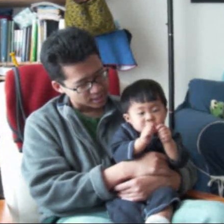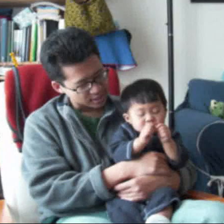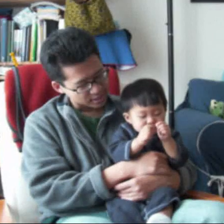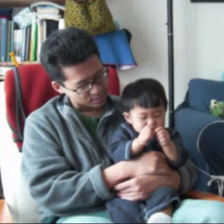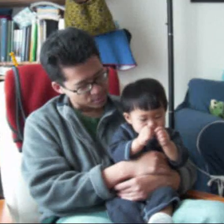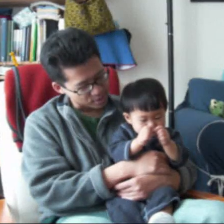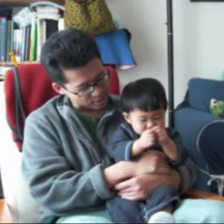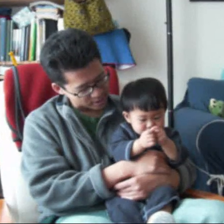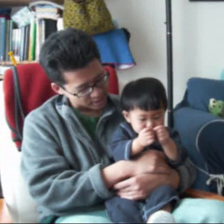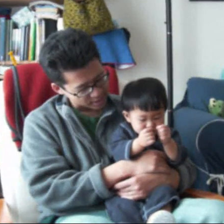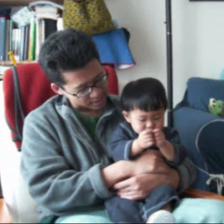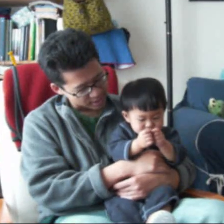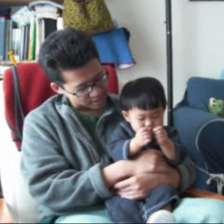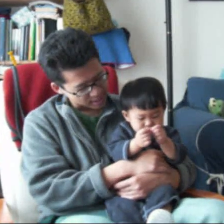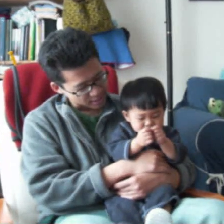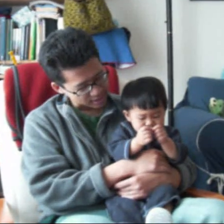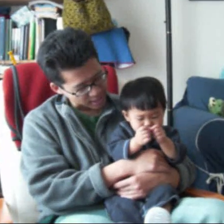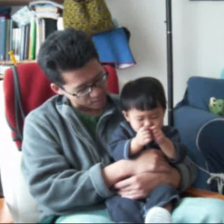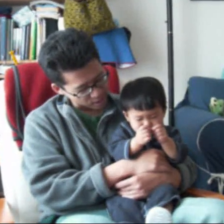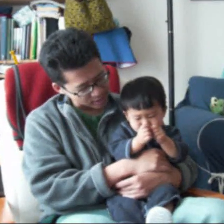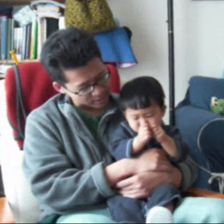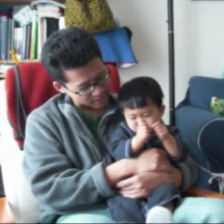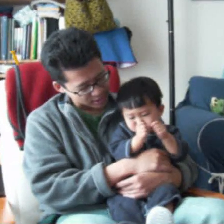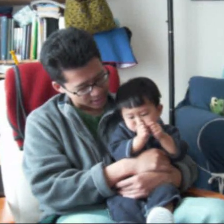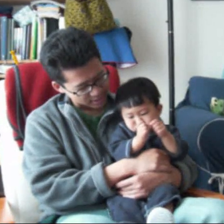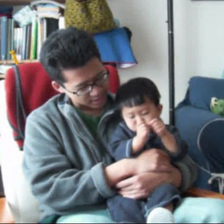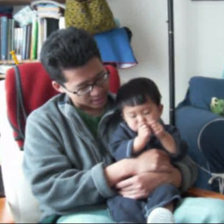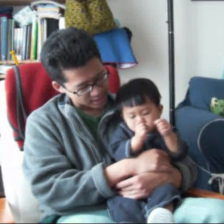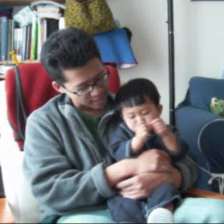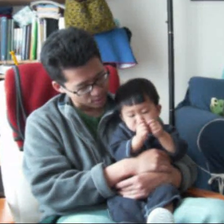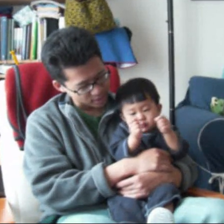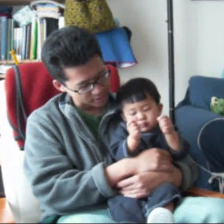More? Can you say I want? I want?